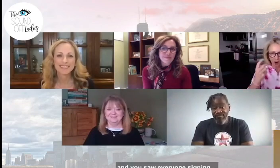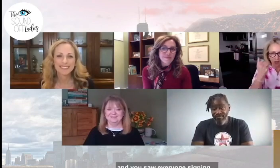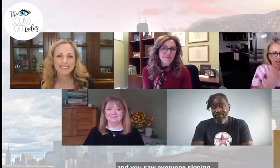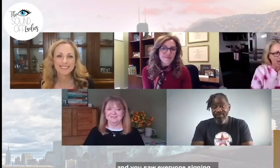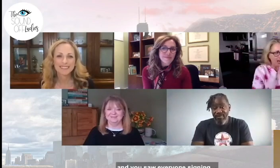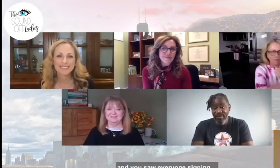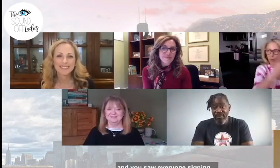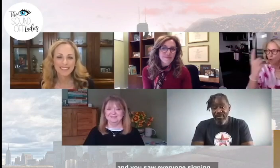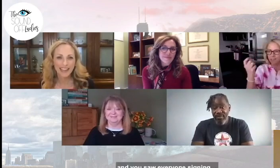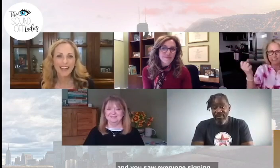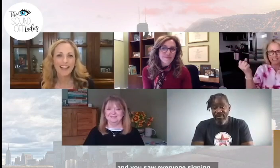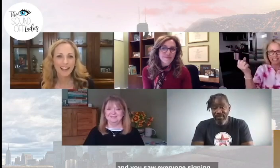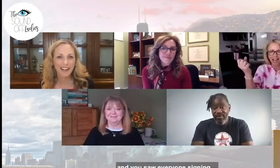many possibilities going to Gallaudet.